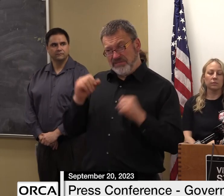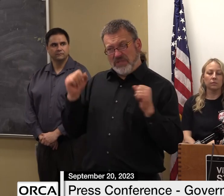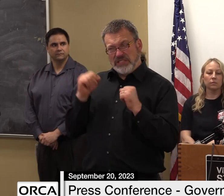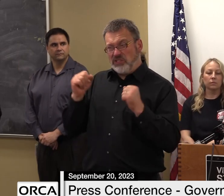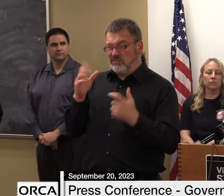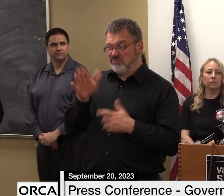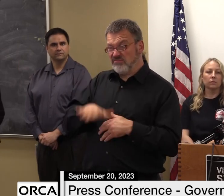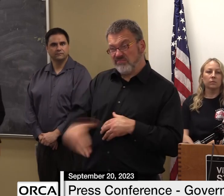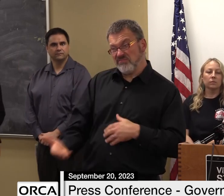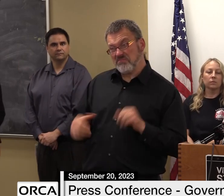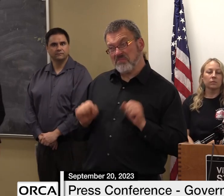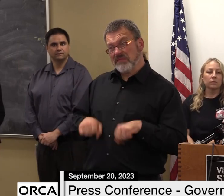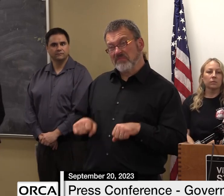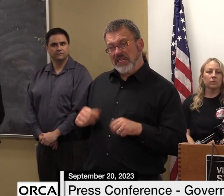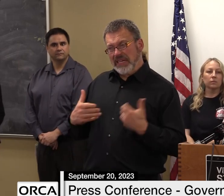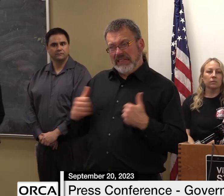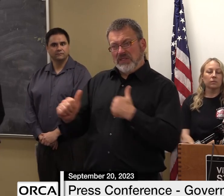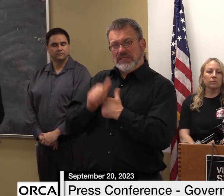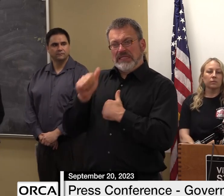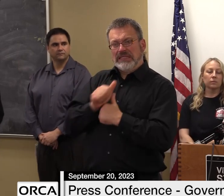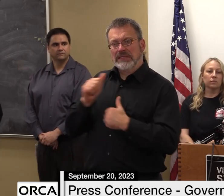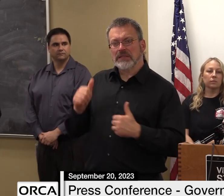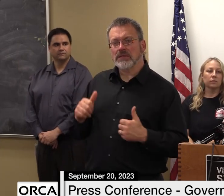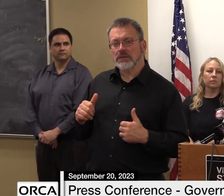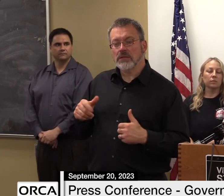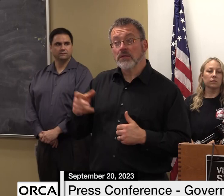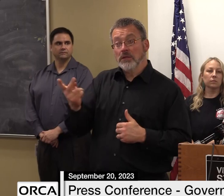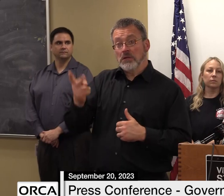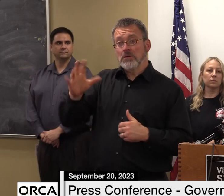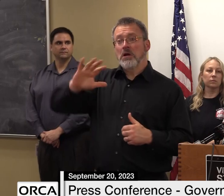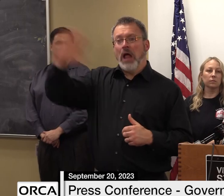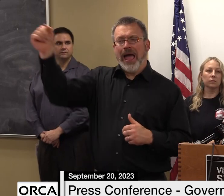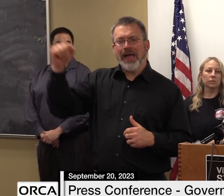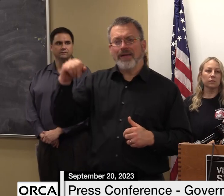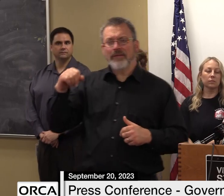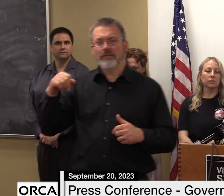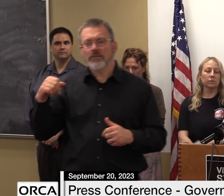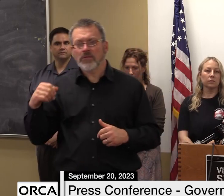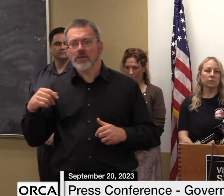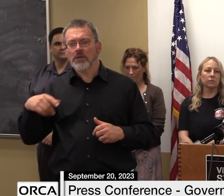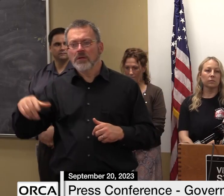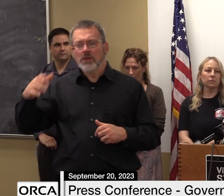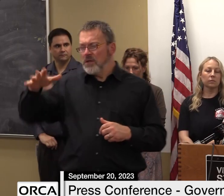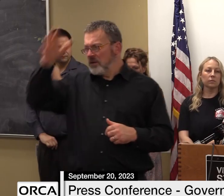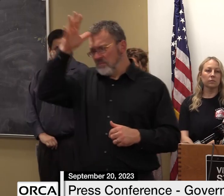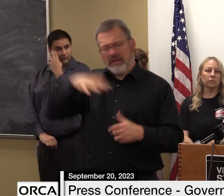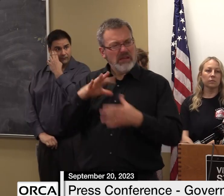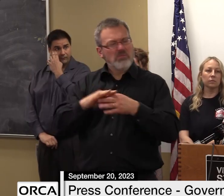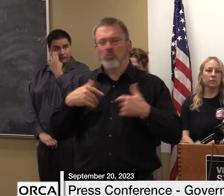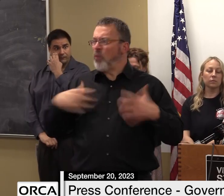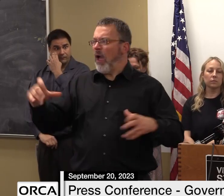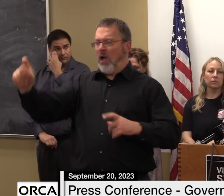the Disaster Recovery Center, the gentleman said he wasn't looking for a handout and didn't want to accept the